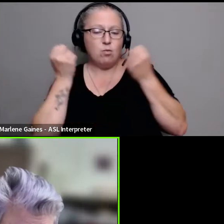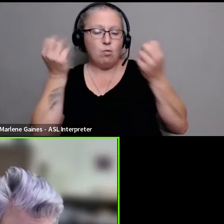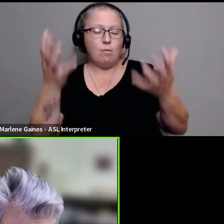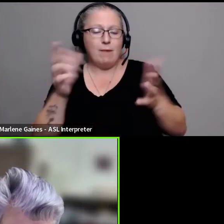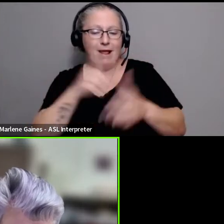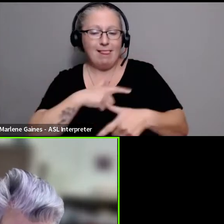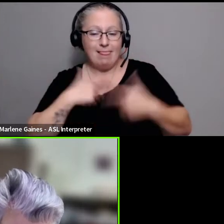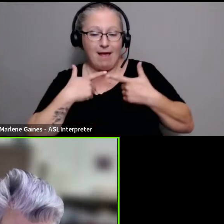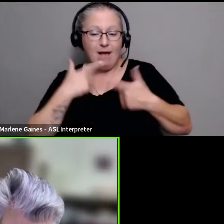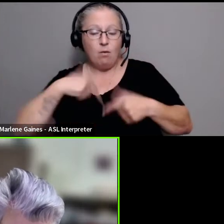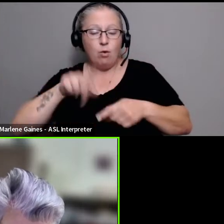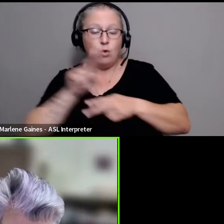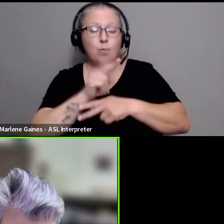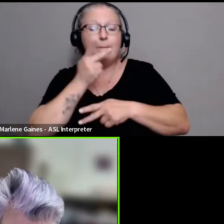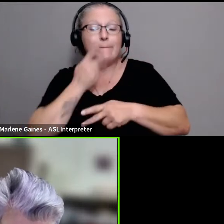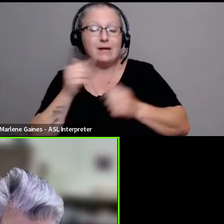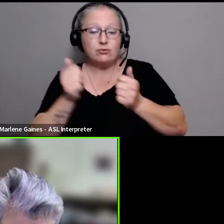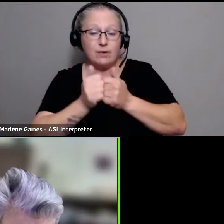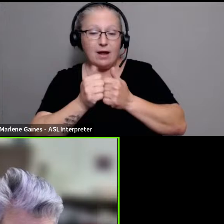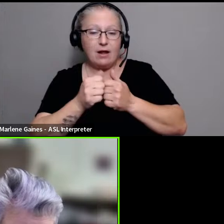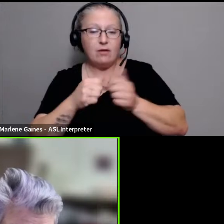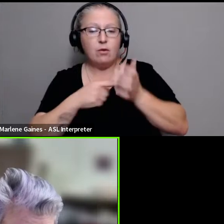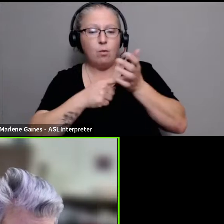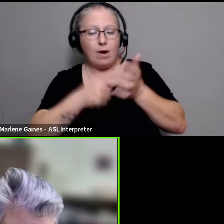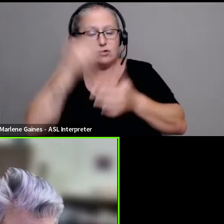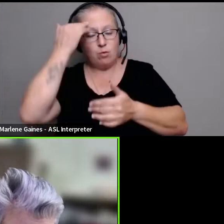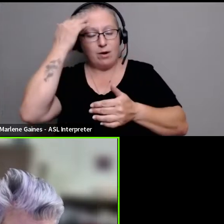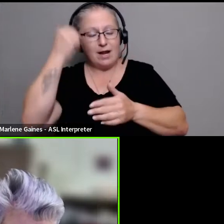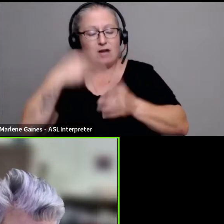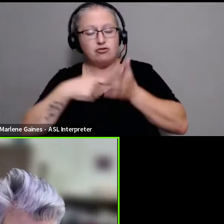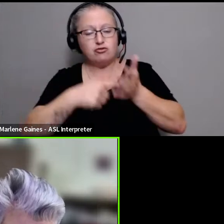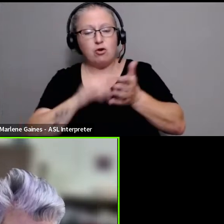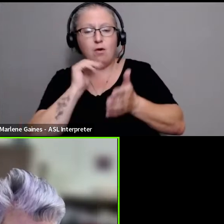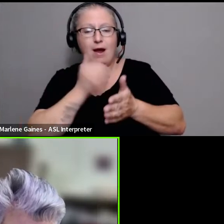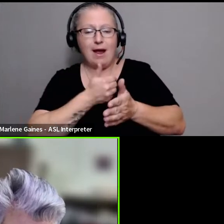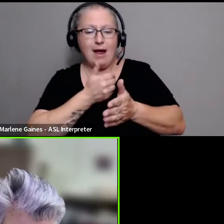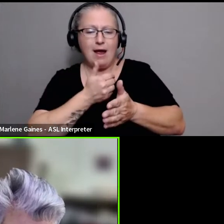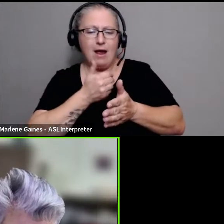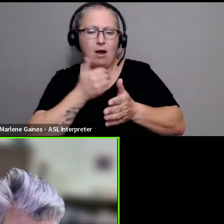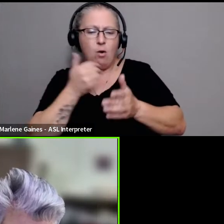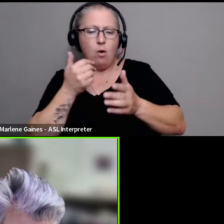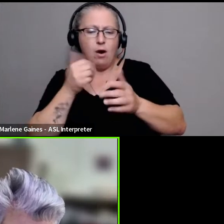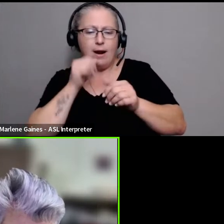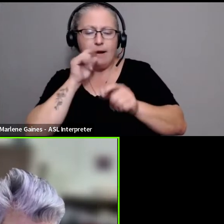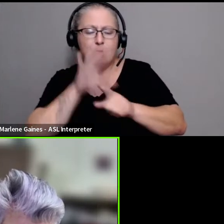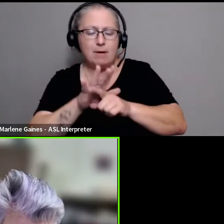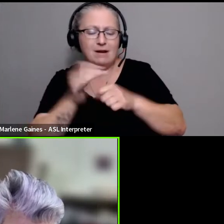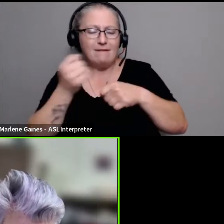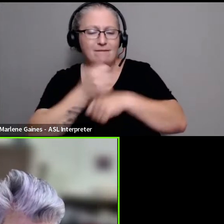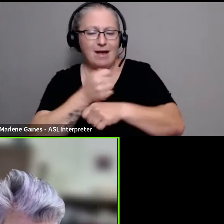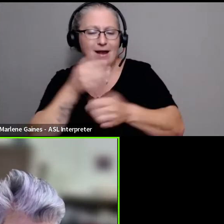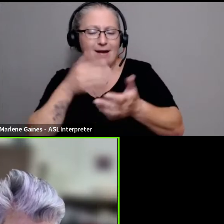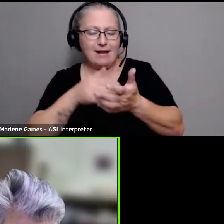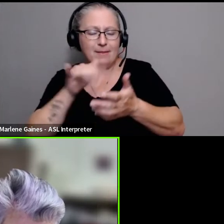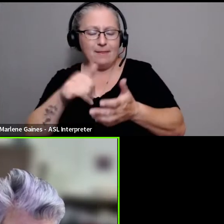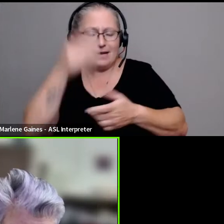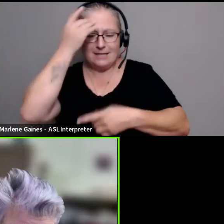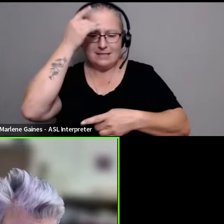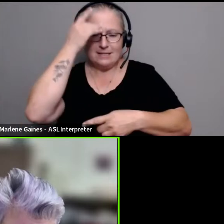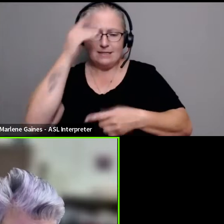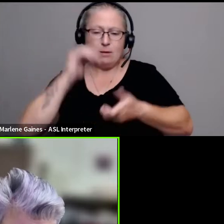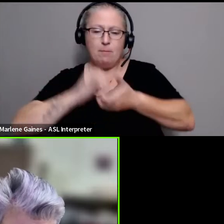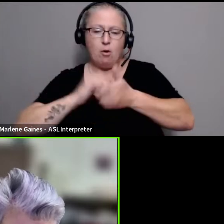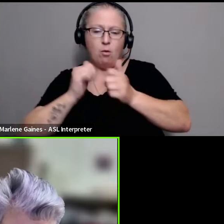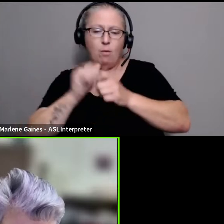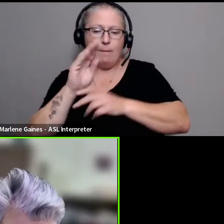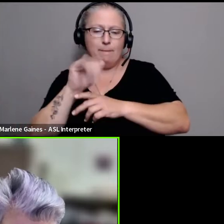by wearing pink together, we raised awareness and demonstrated our commitment to fight against this disease. In partnership with the